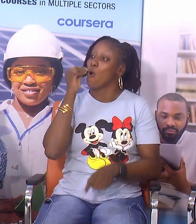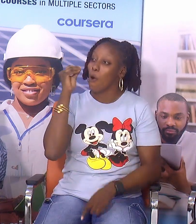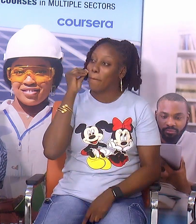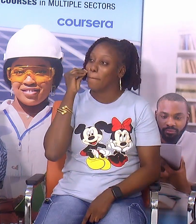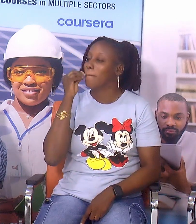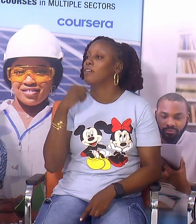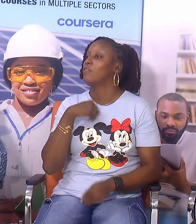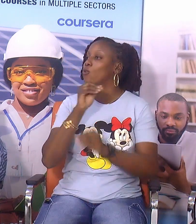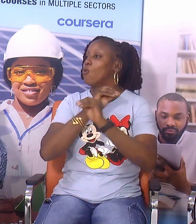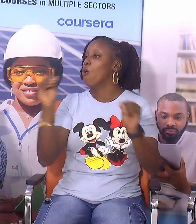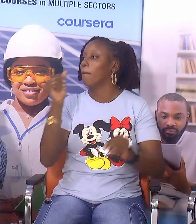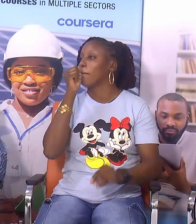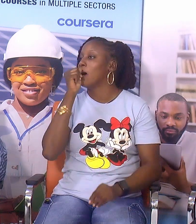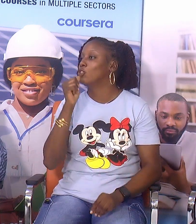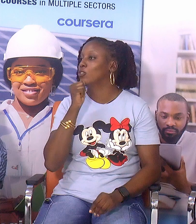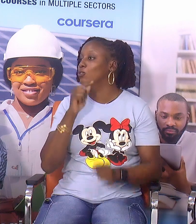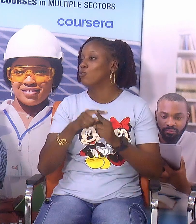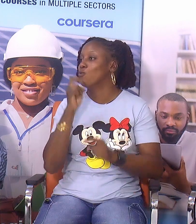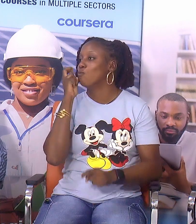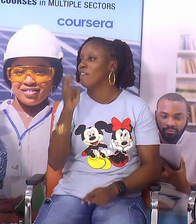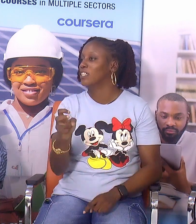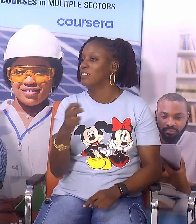who drove 4 hours.